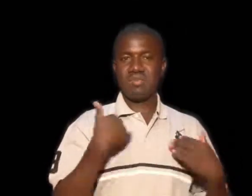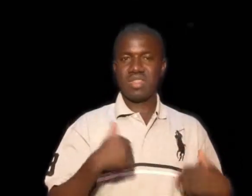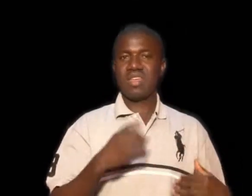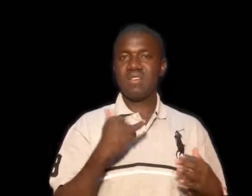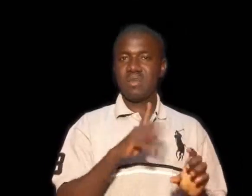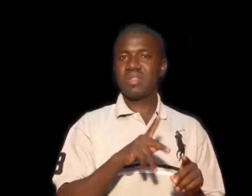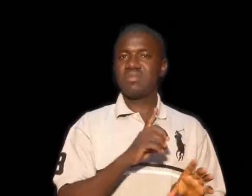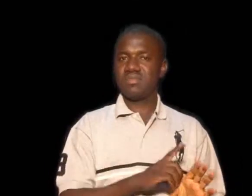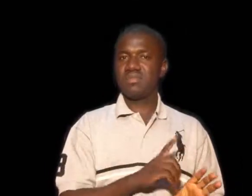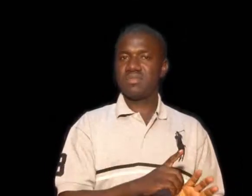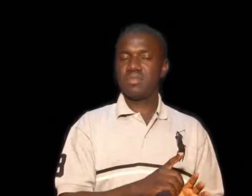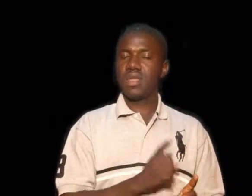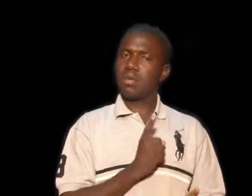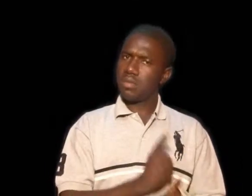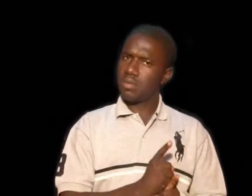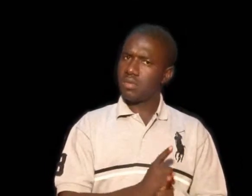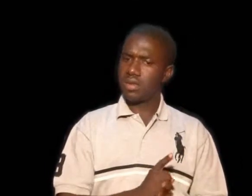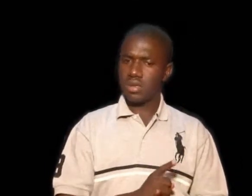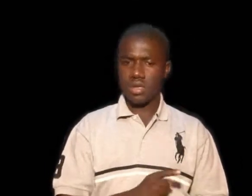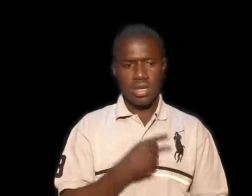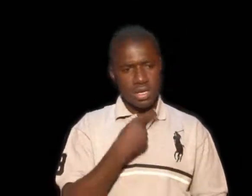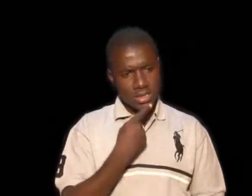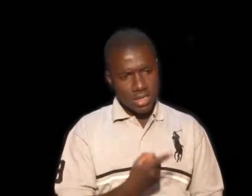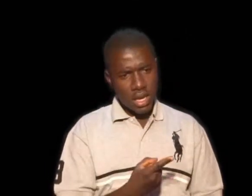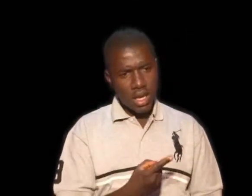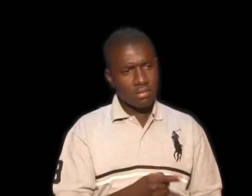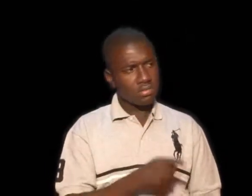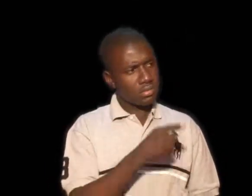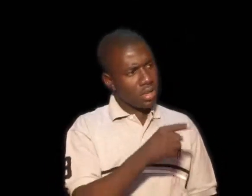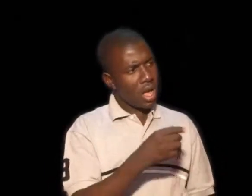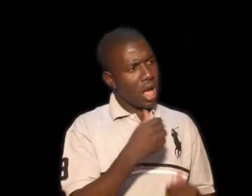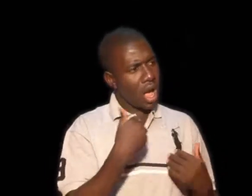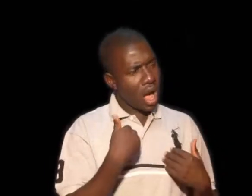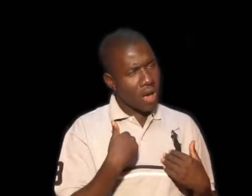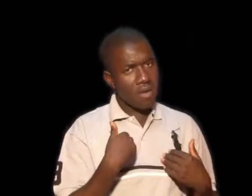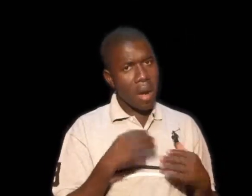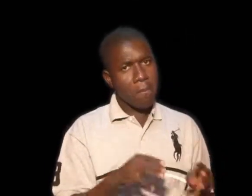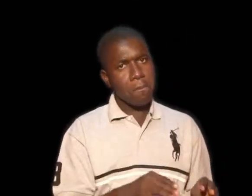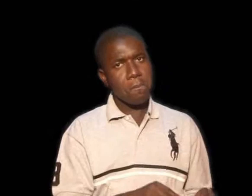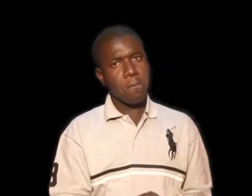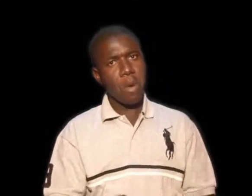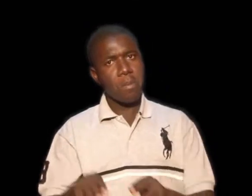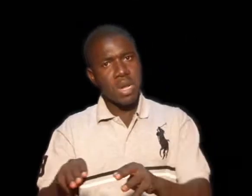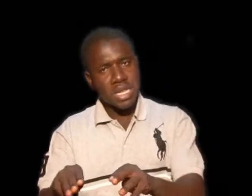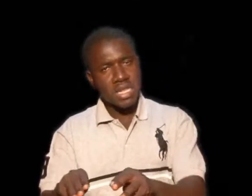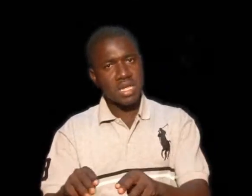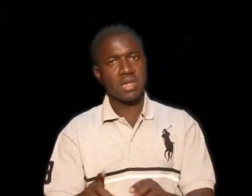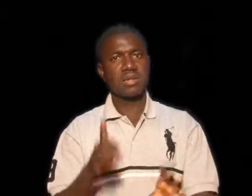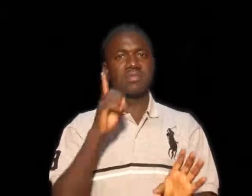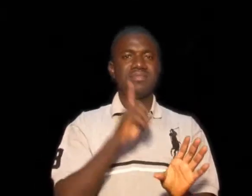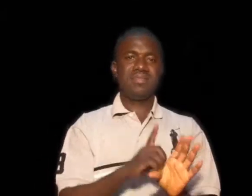ugly body. Appropriate: say the person has a physical or mobility